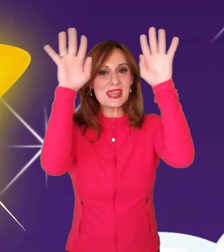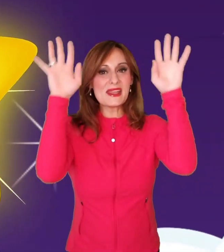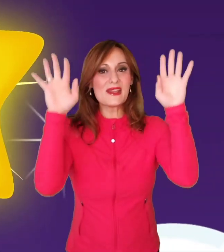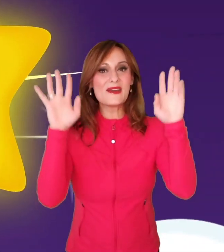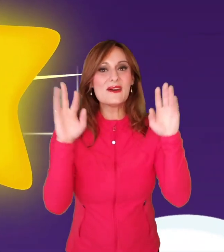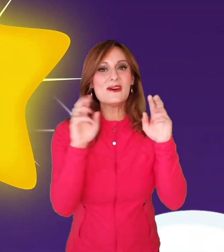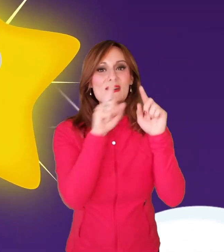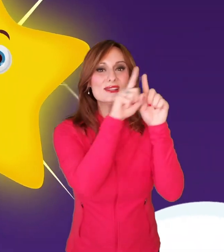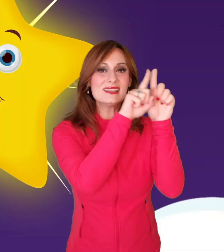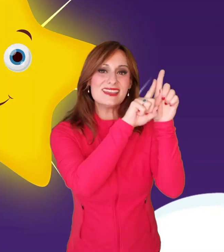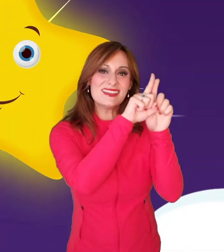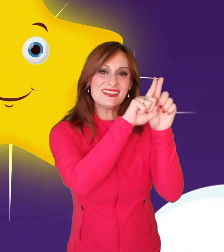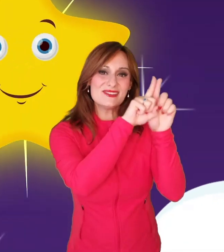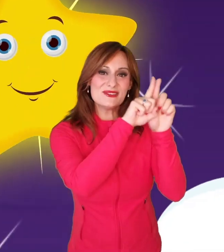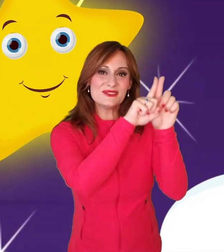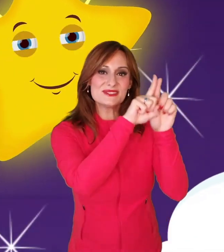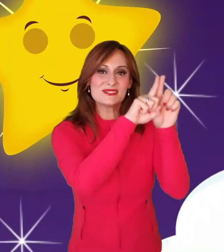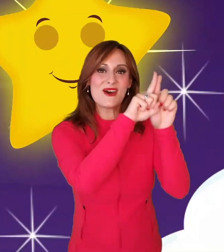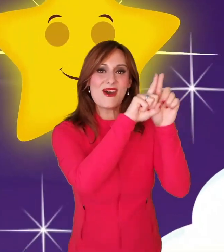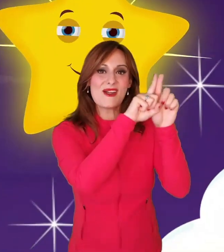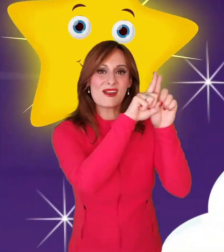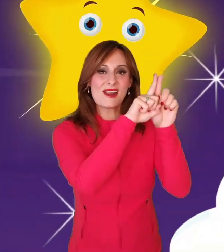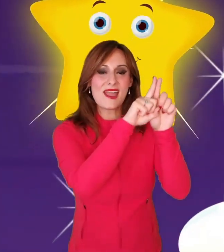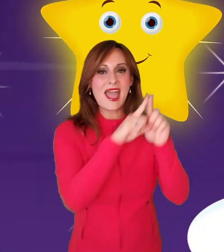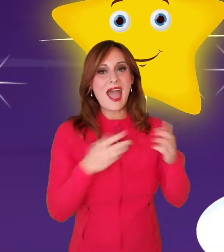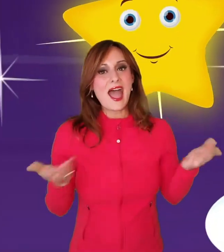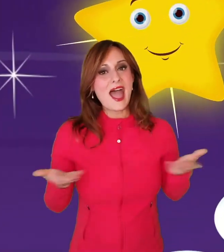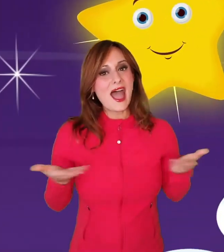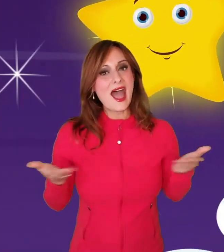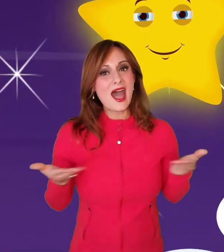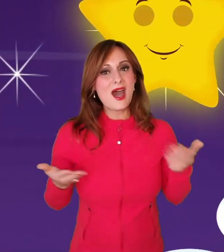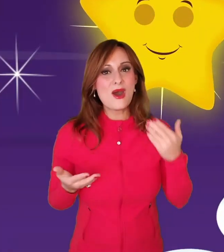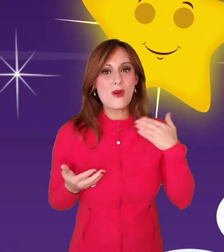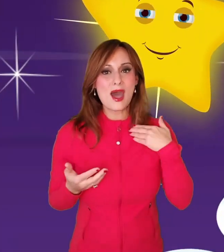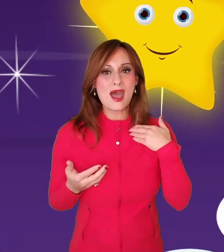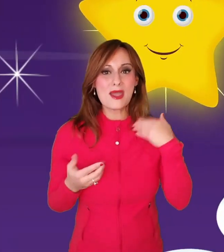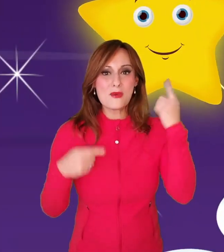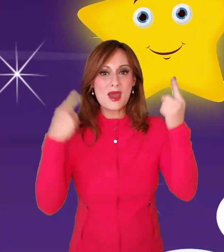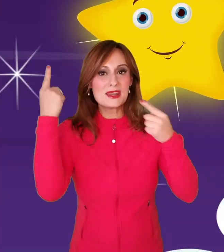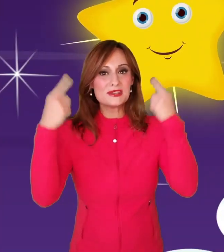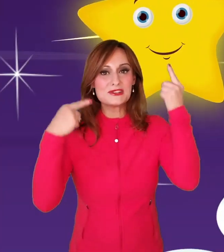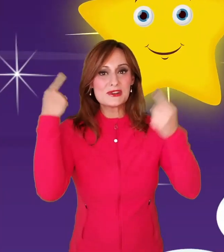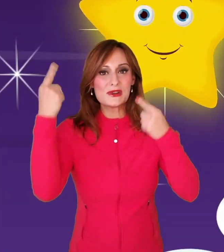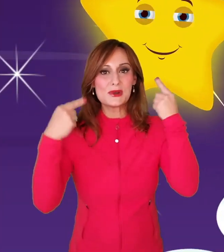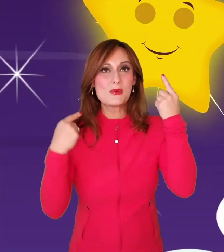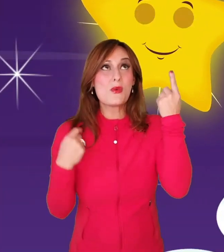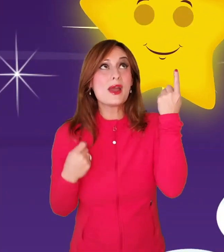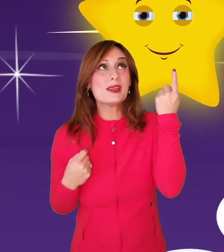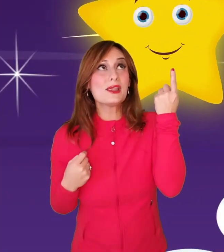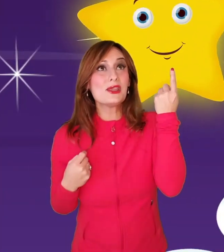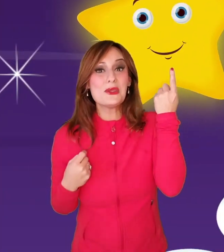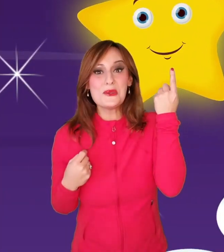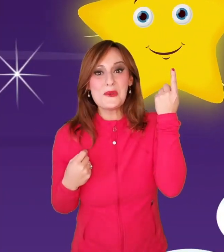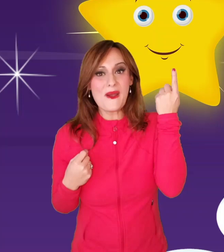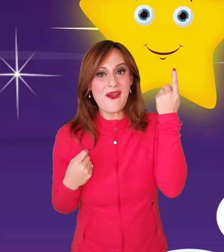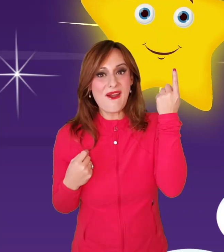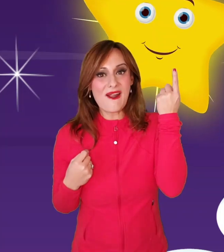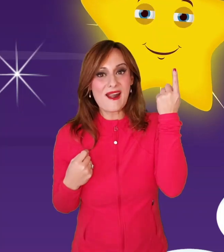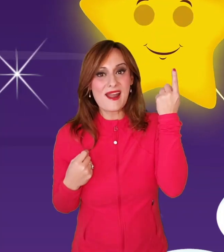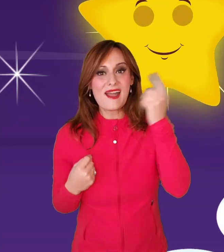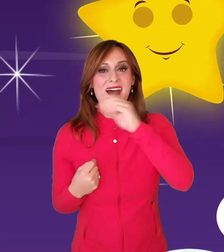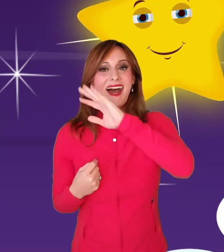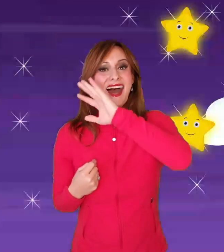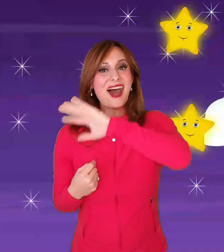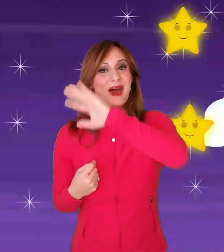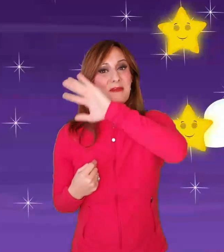twinkle, twinkle, little star, how I wonder what you